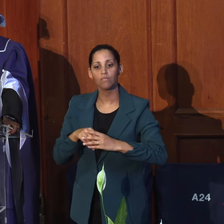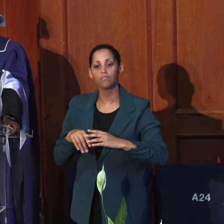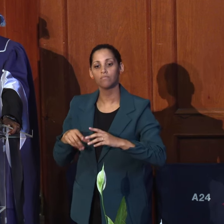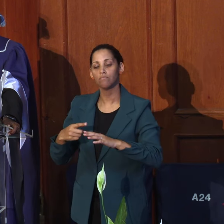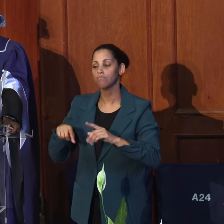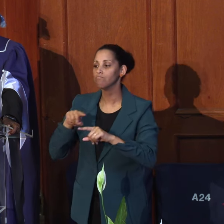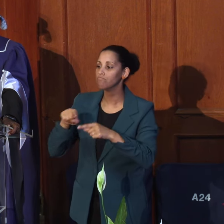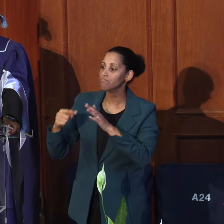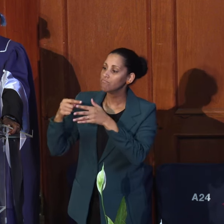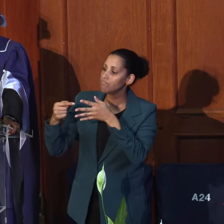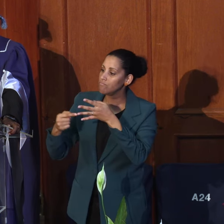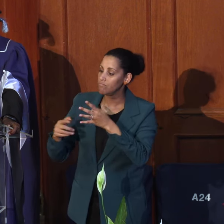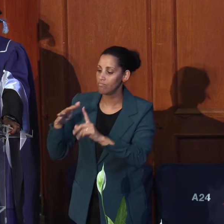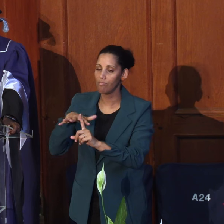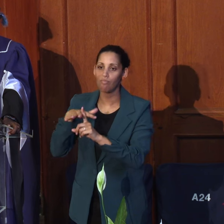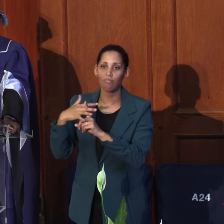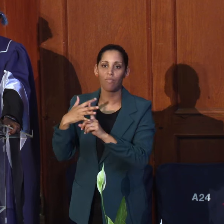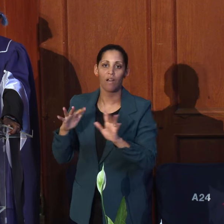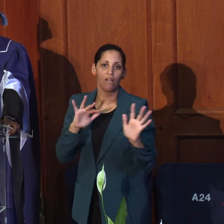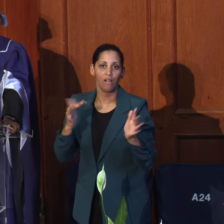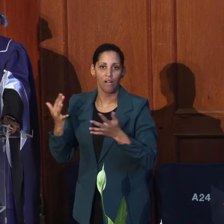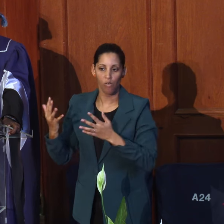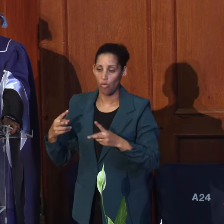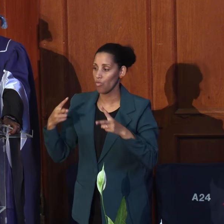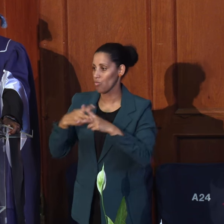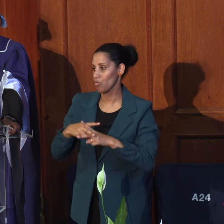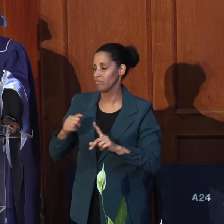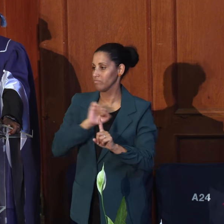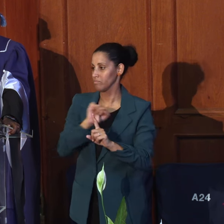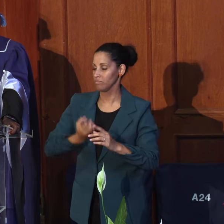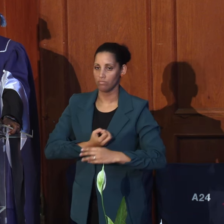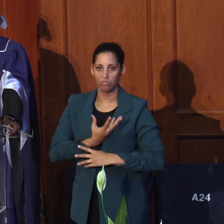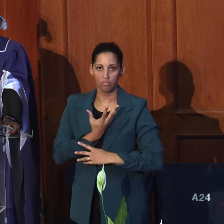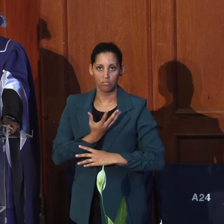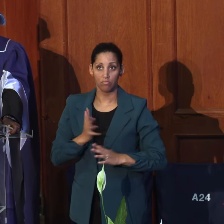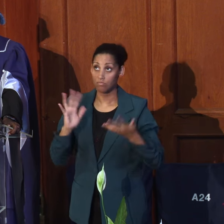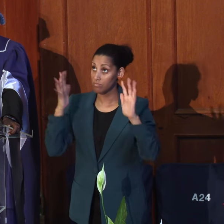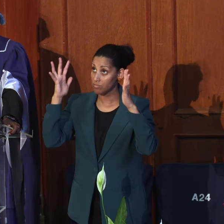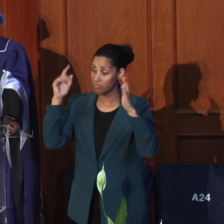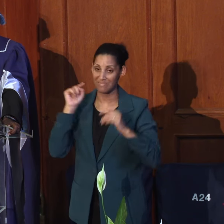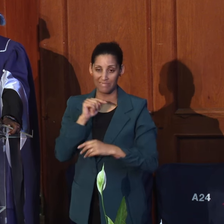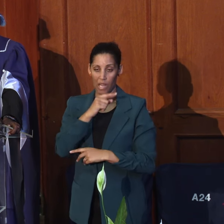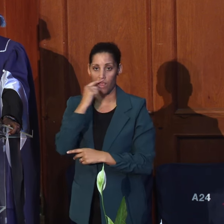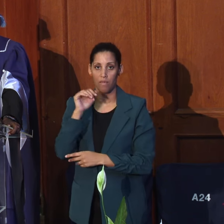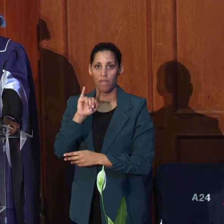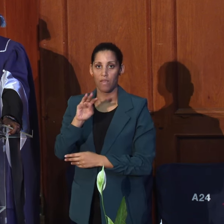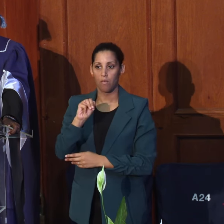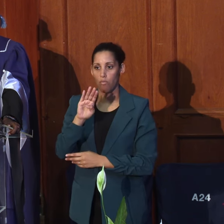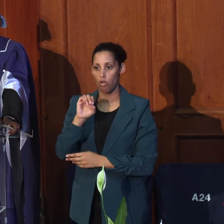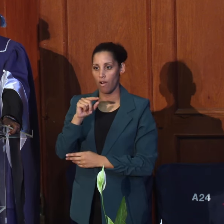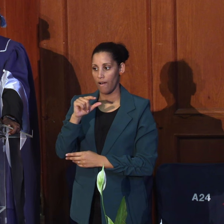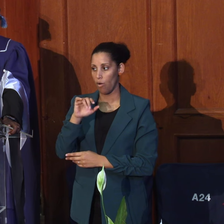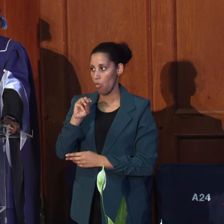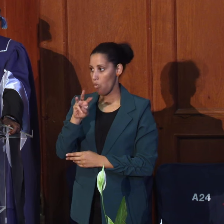state of society through their izibongo. The poem of praise, called an umbongo, was offered in